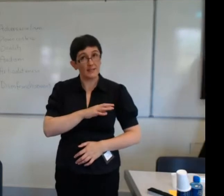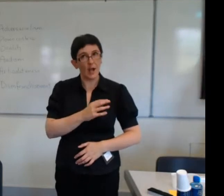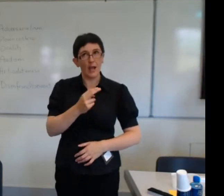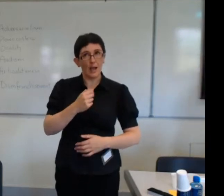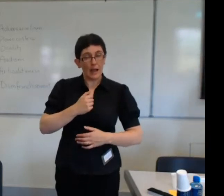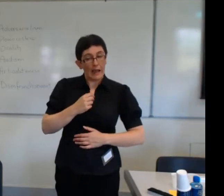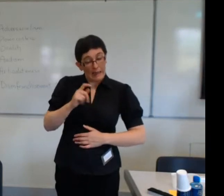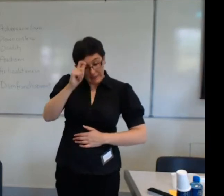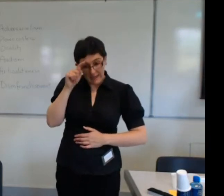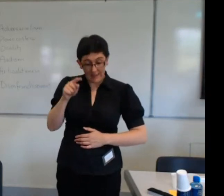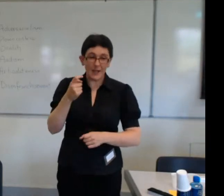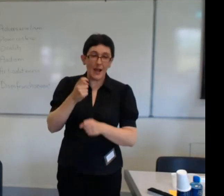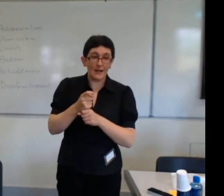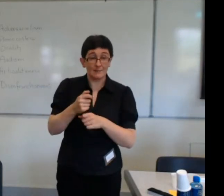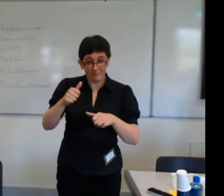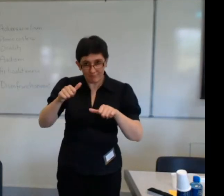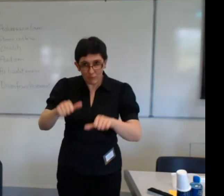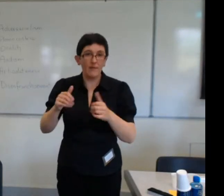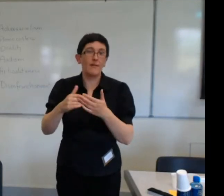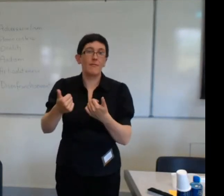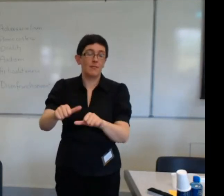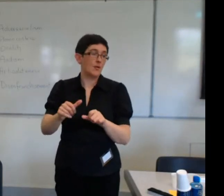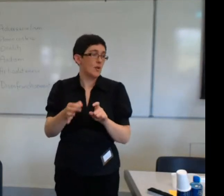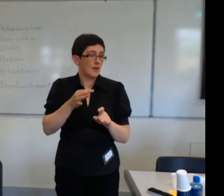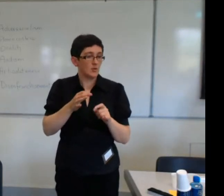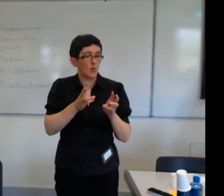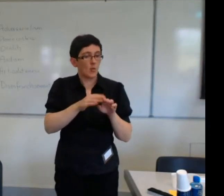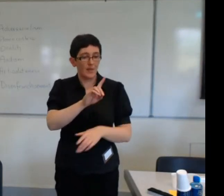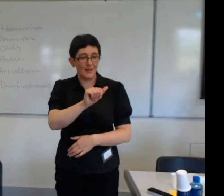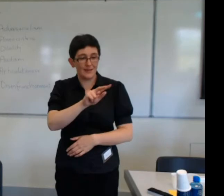to engage with the Gardaí. So we've been working with David McIntyre and